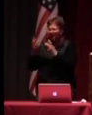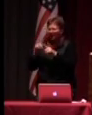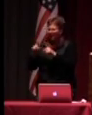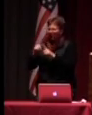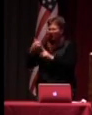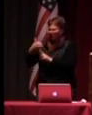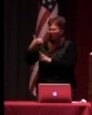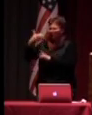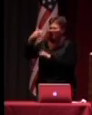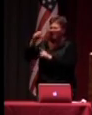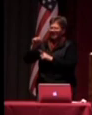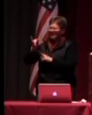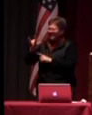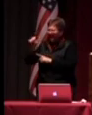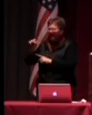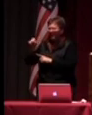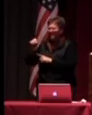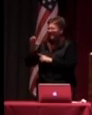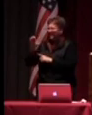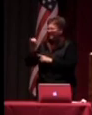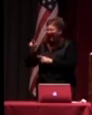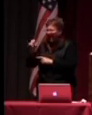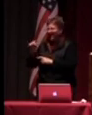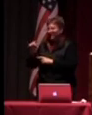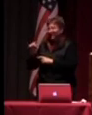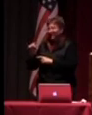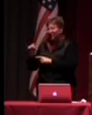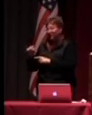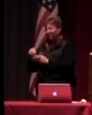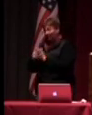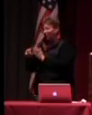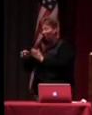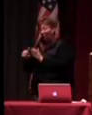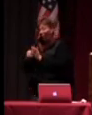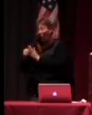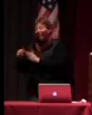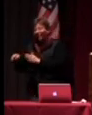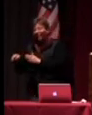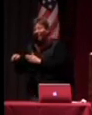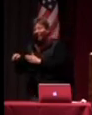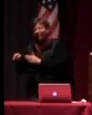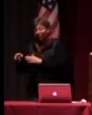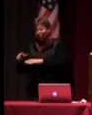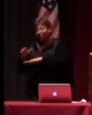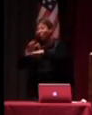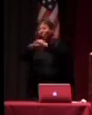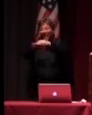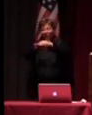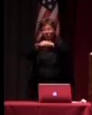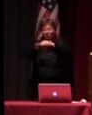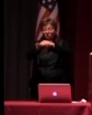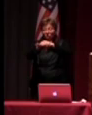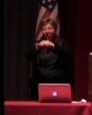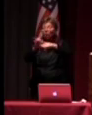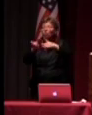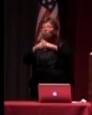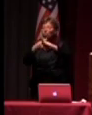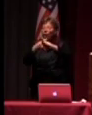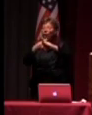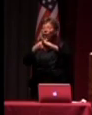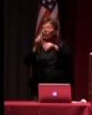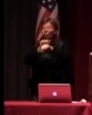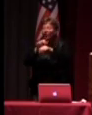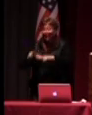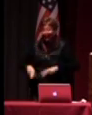on board. British naval officers often started at sea as early as age 8. Throughout this period, even the British Navy needed